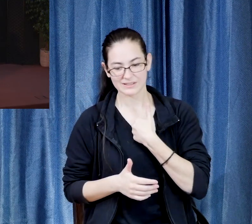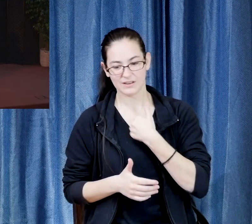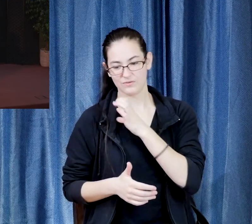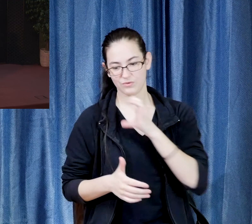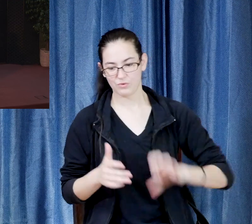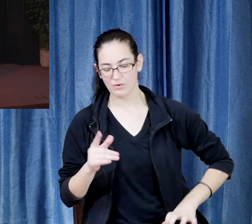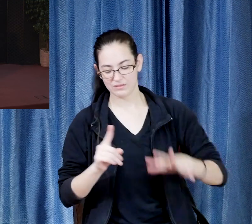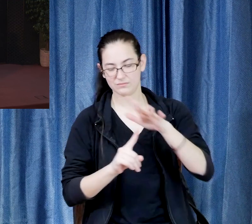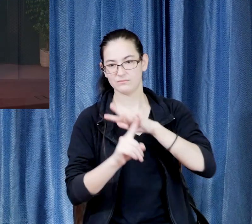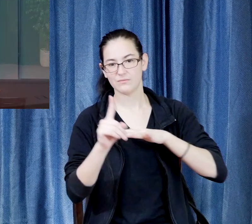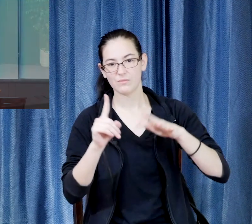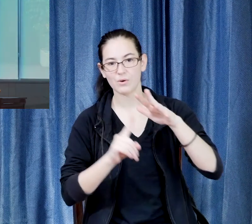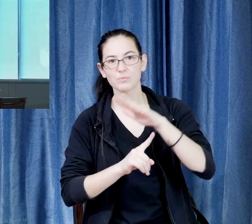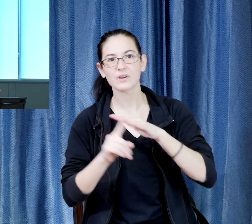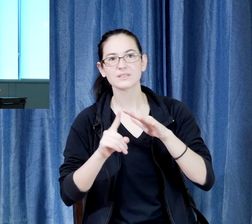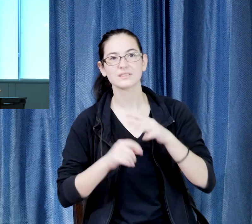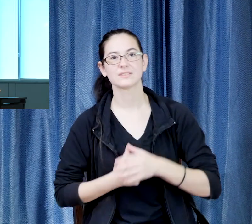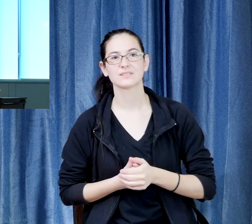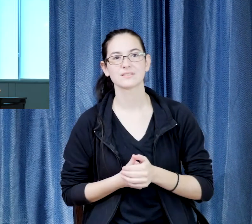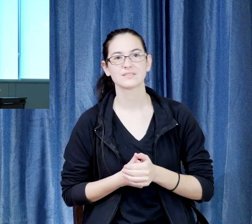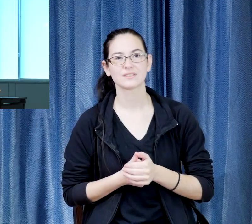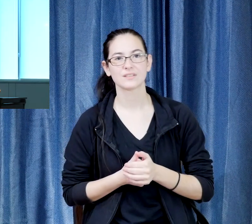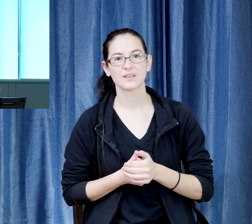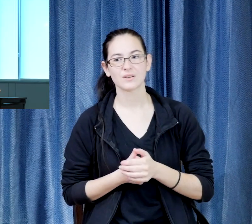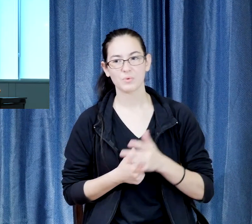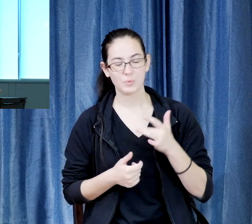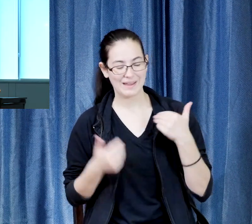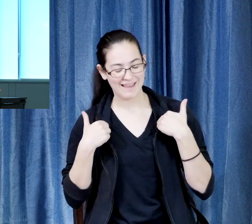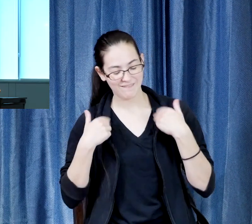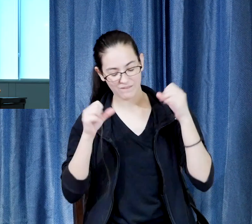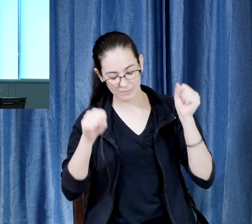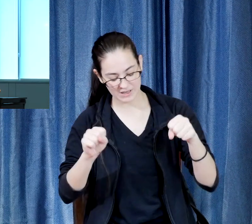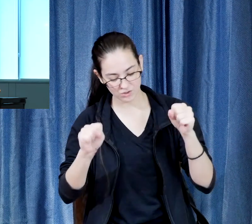level of our being where we have embodied our divine potential.